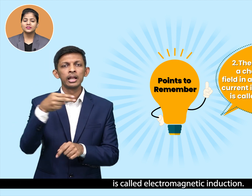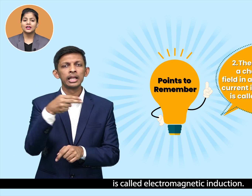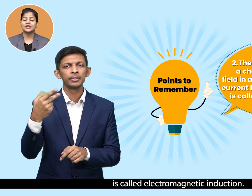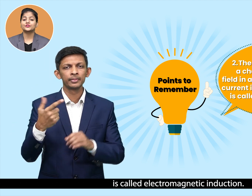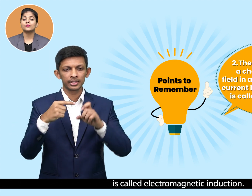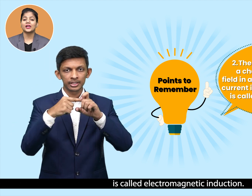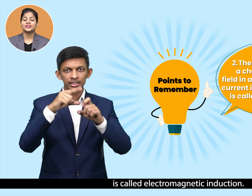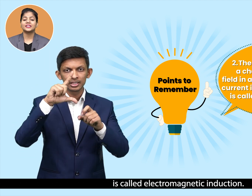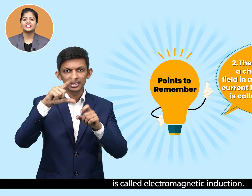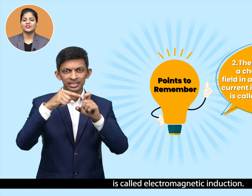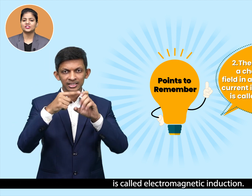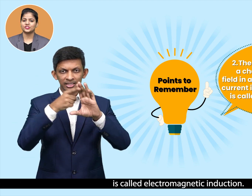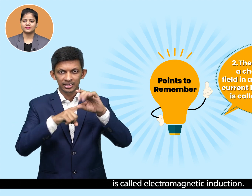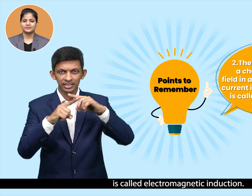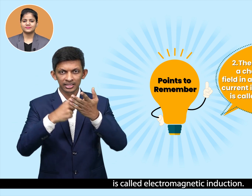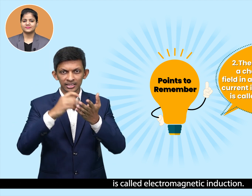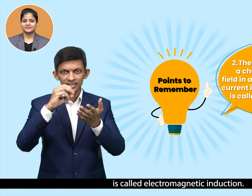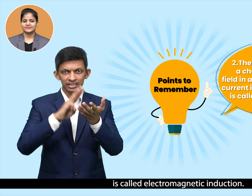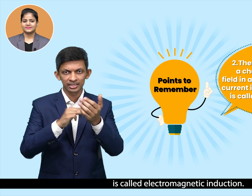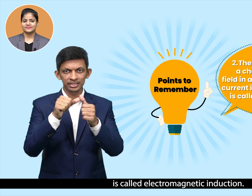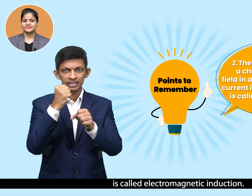called electromagnetic induction.